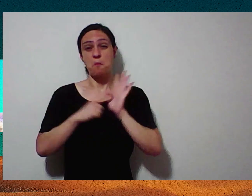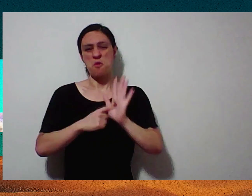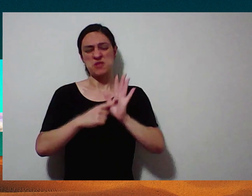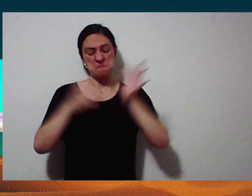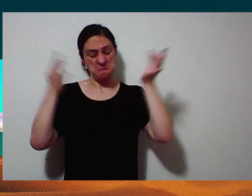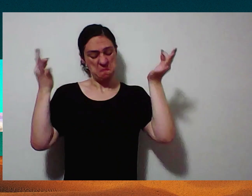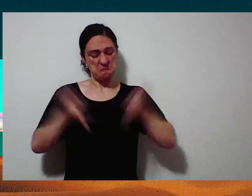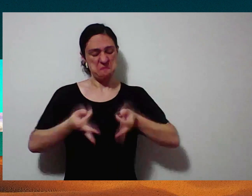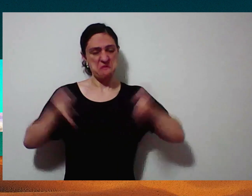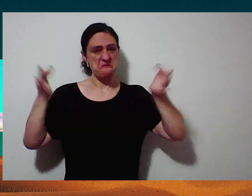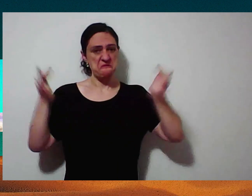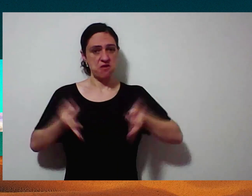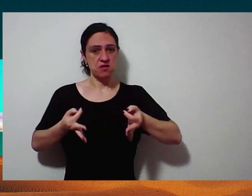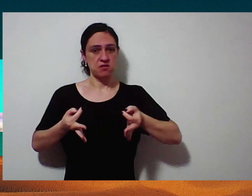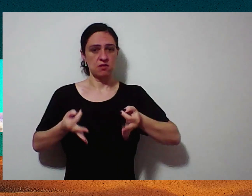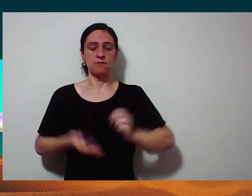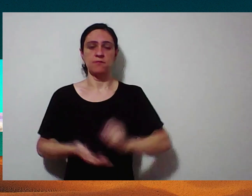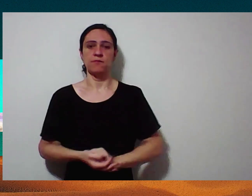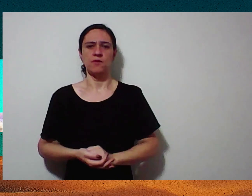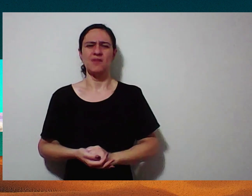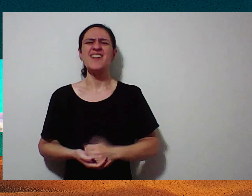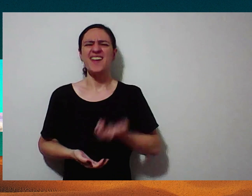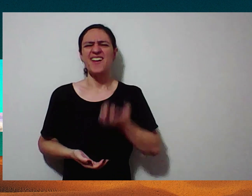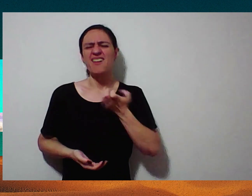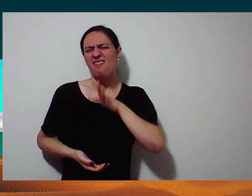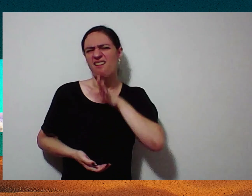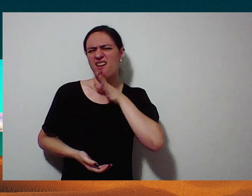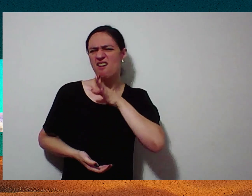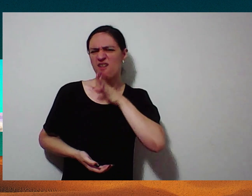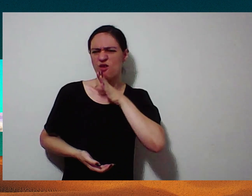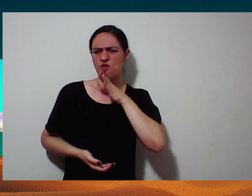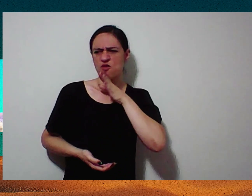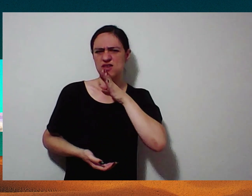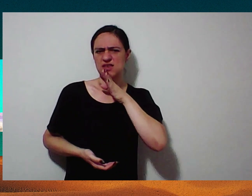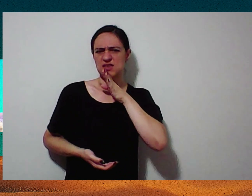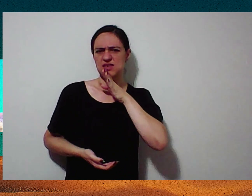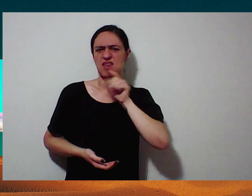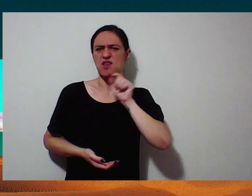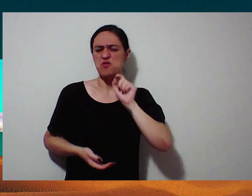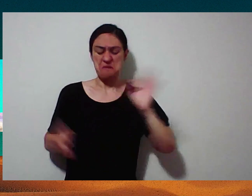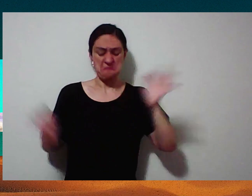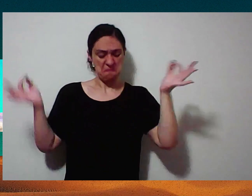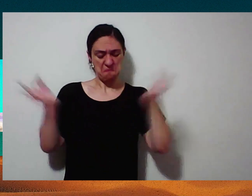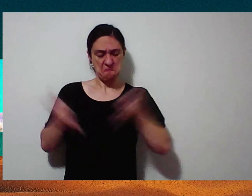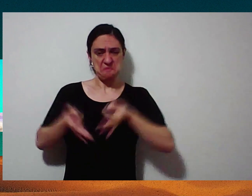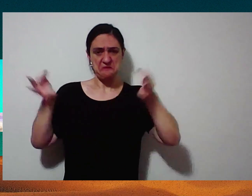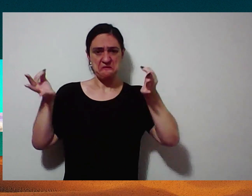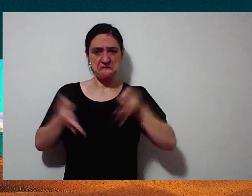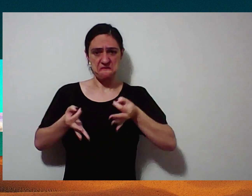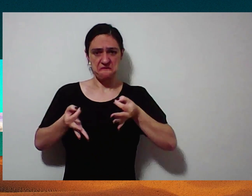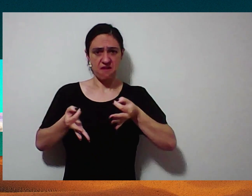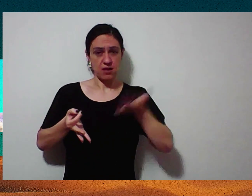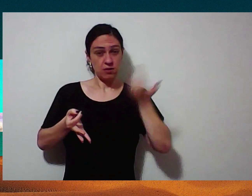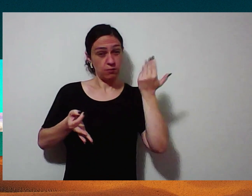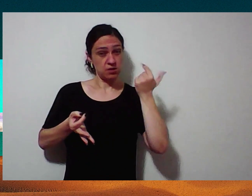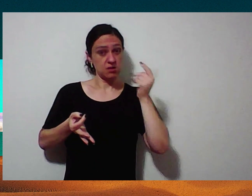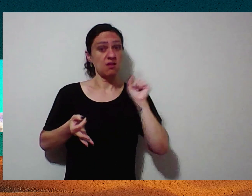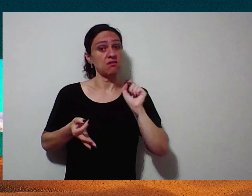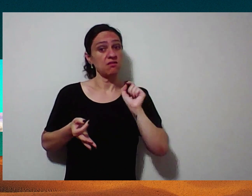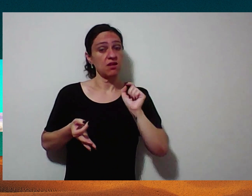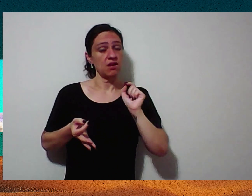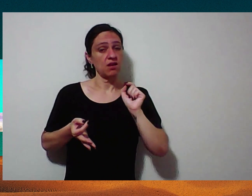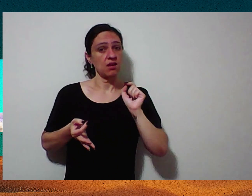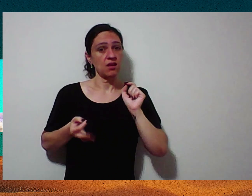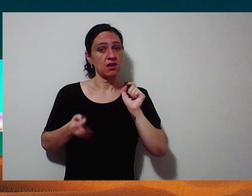quer conhecer qual é a criatura mais perfeita que Deus criou naquele tempo? era só olhar para